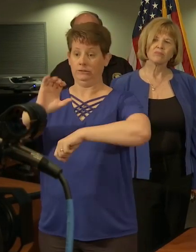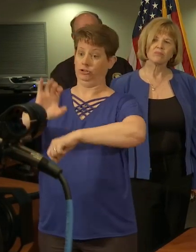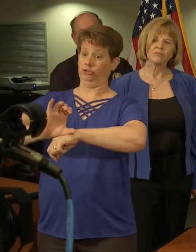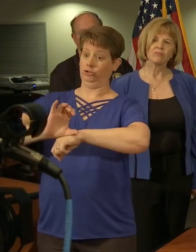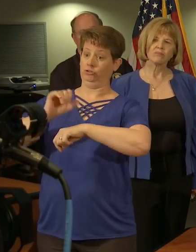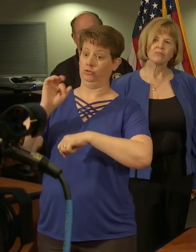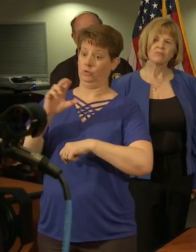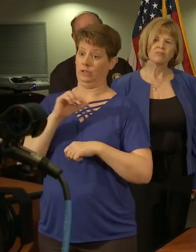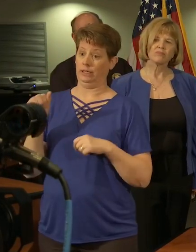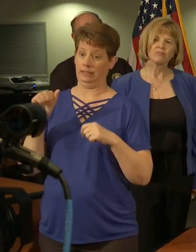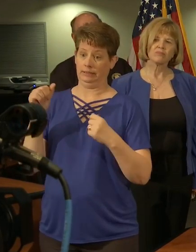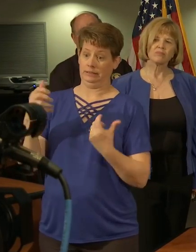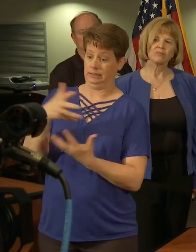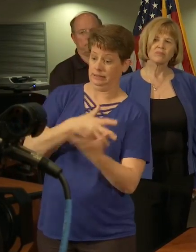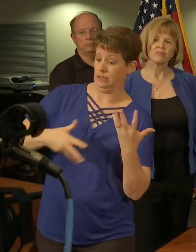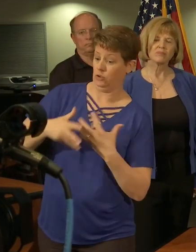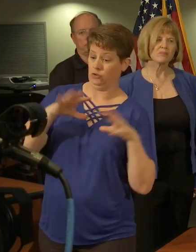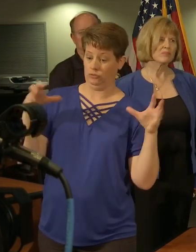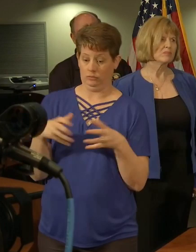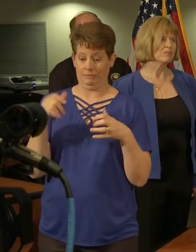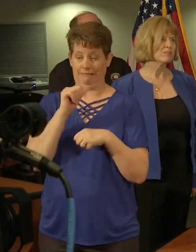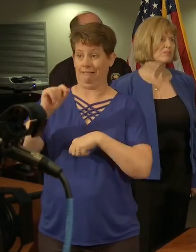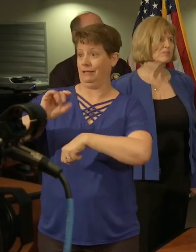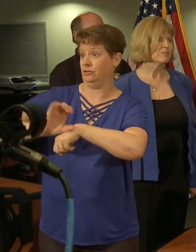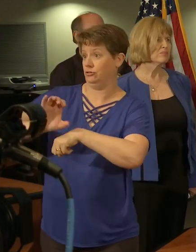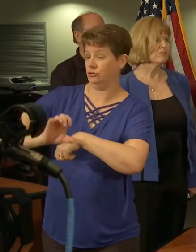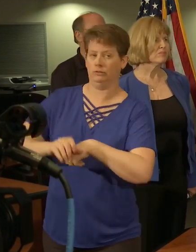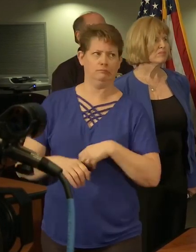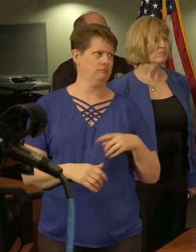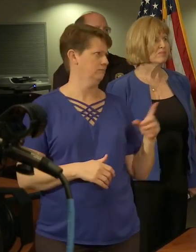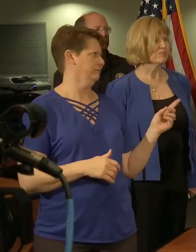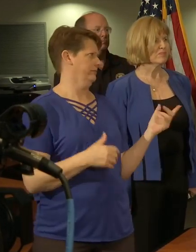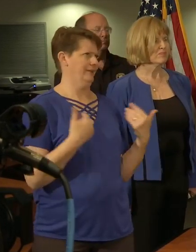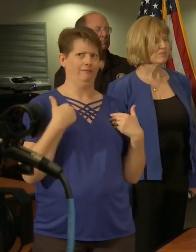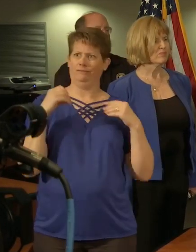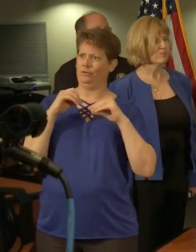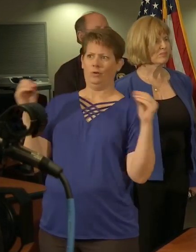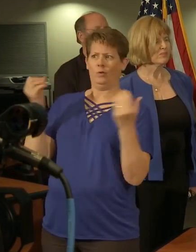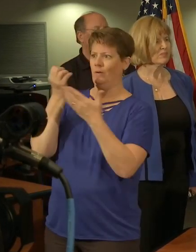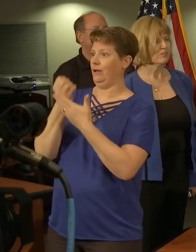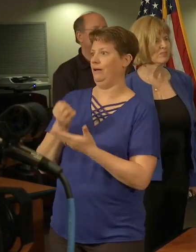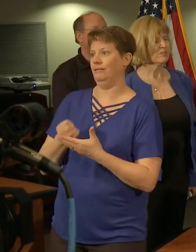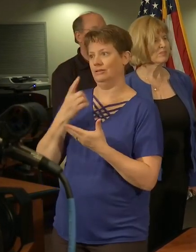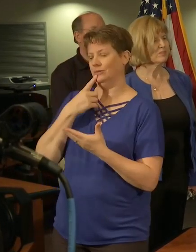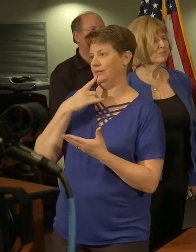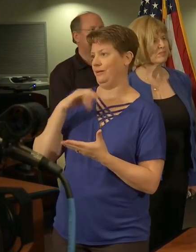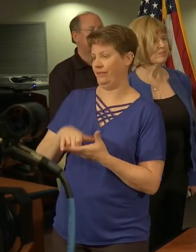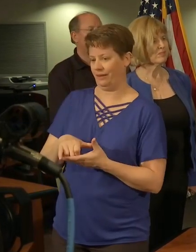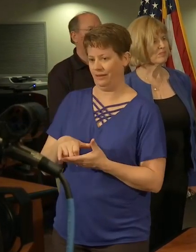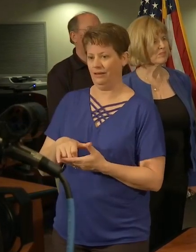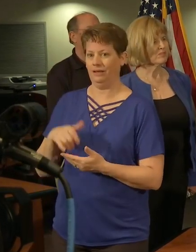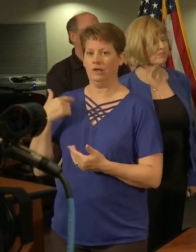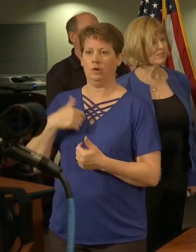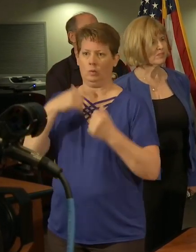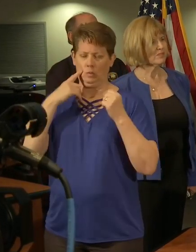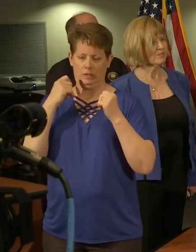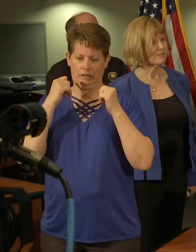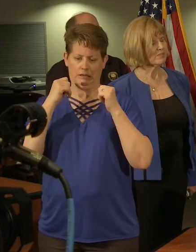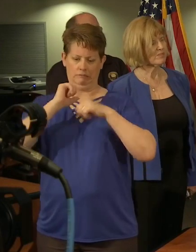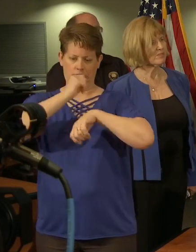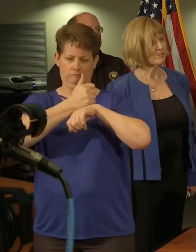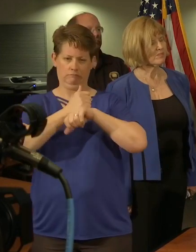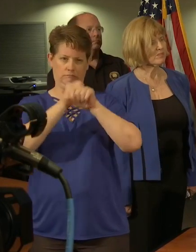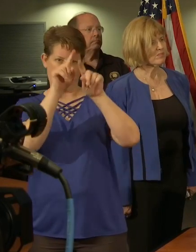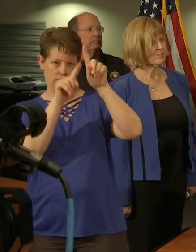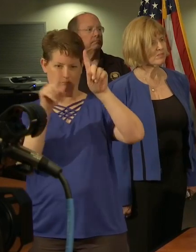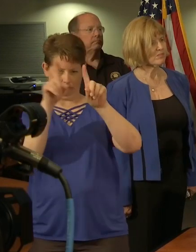church or a social circle within a church? We don't have any evidence to suggest that, because we have a way of mapping cases based